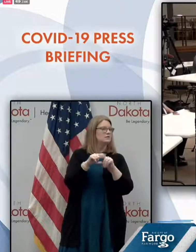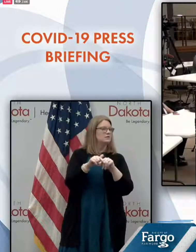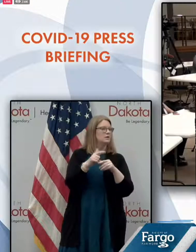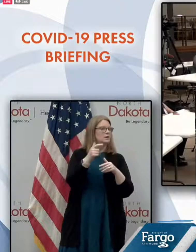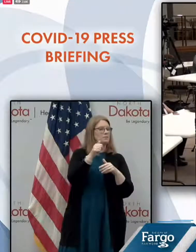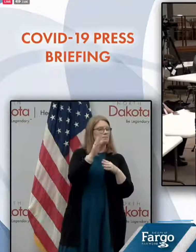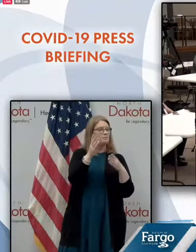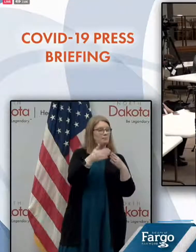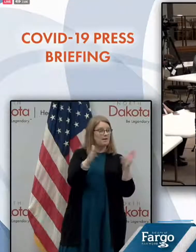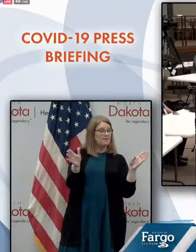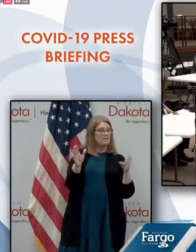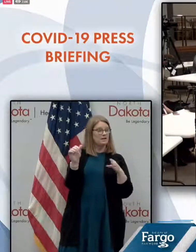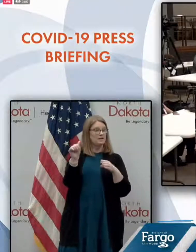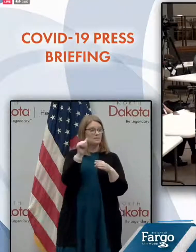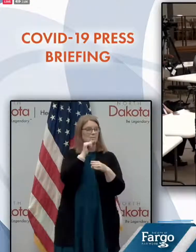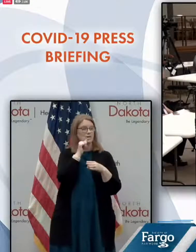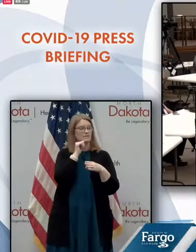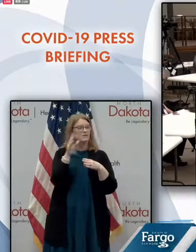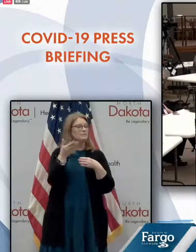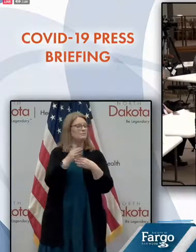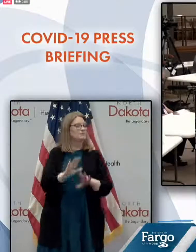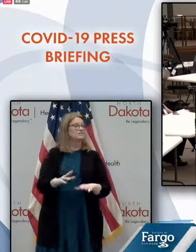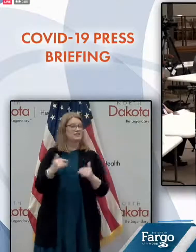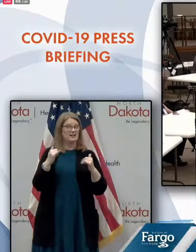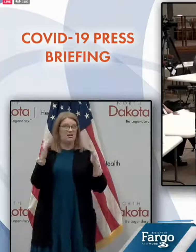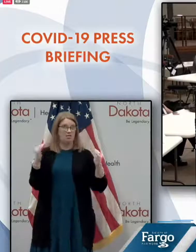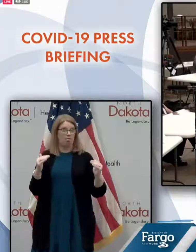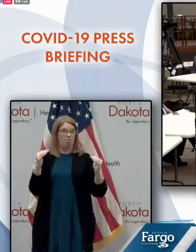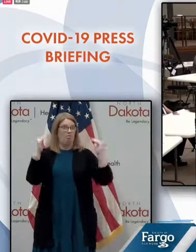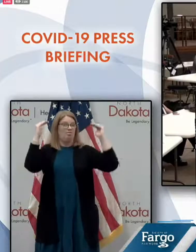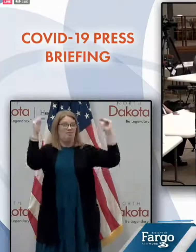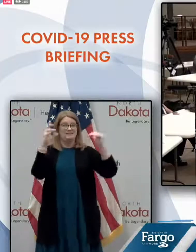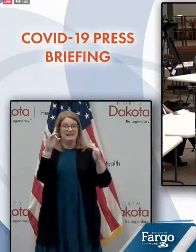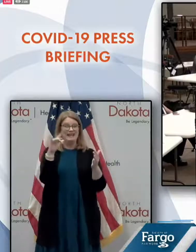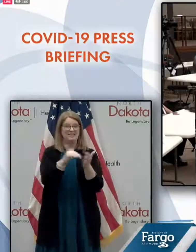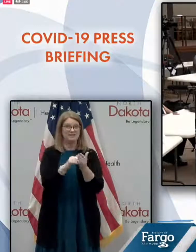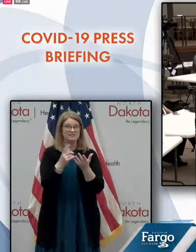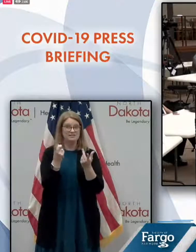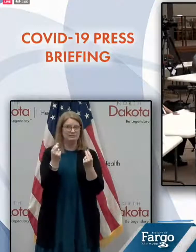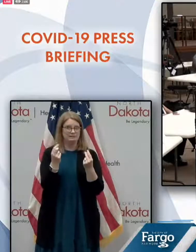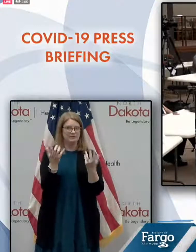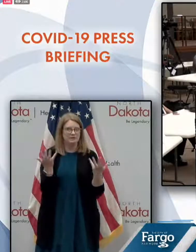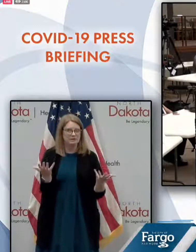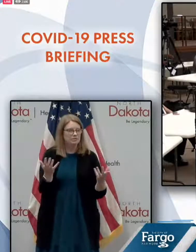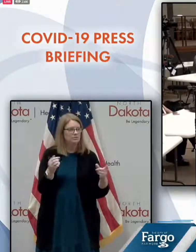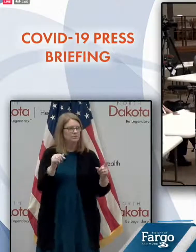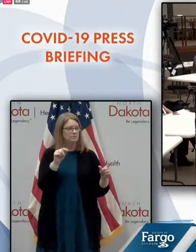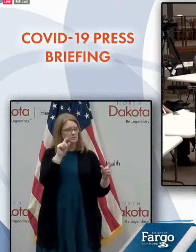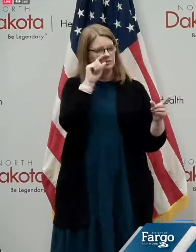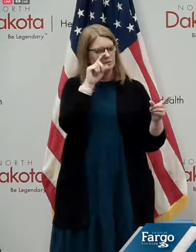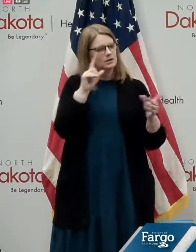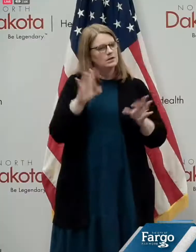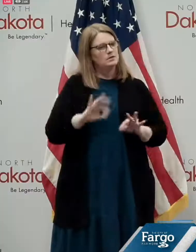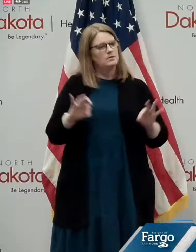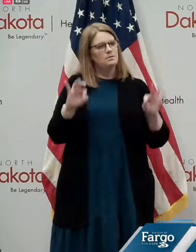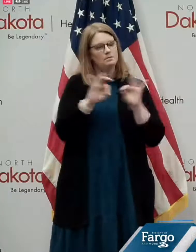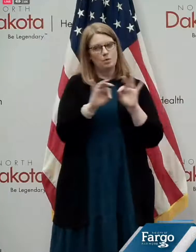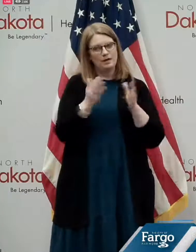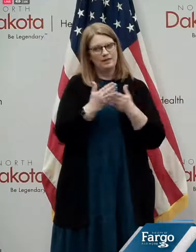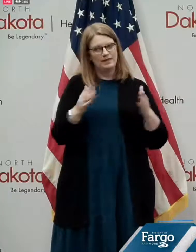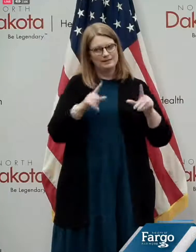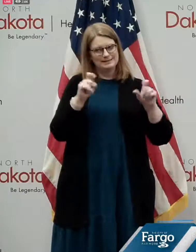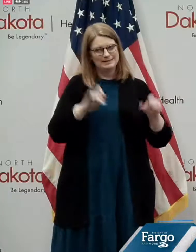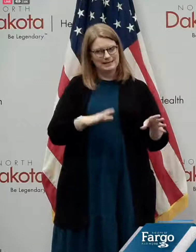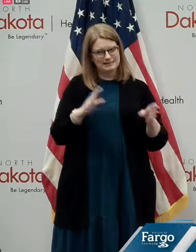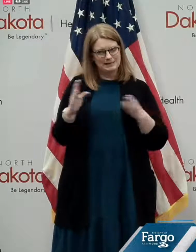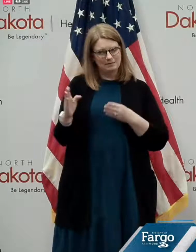partnerships to get there. To get to 8,000, what kind of investments are we going to need? Well, I think the key thing we think about our testing